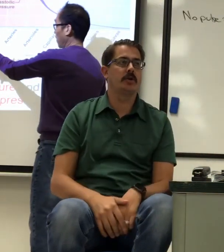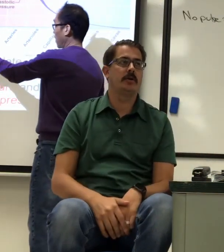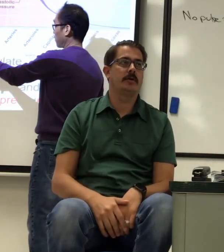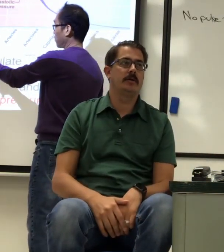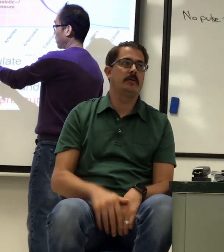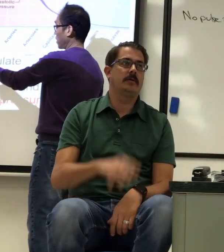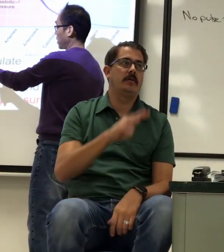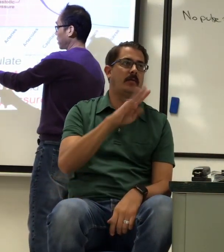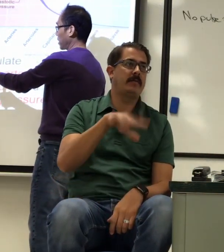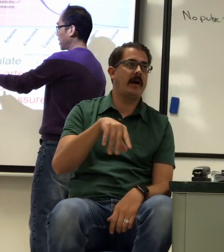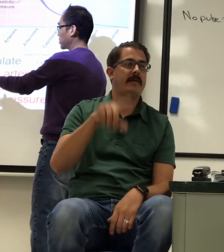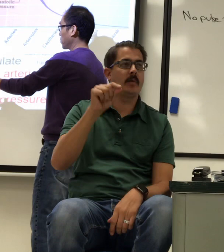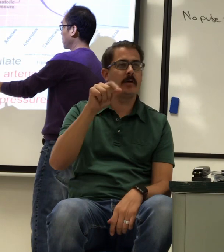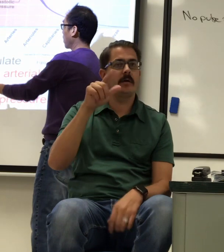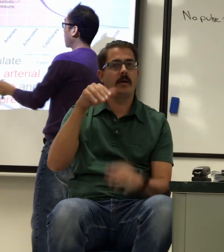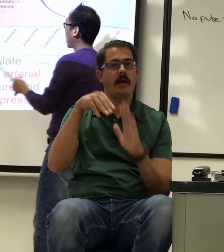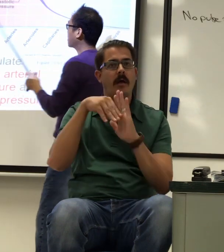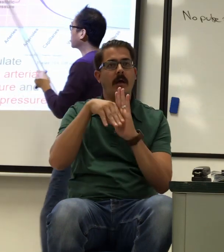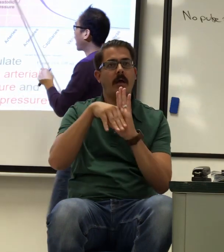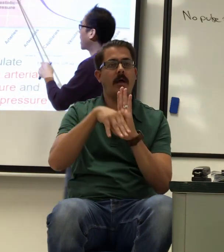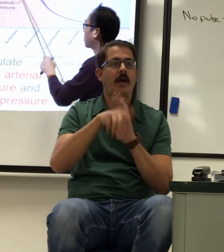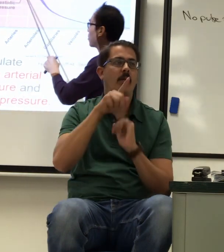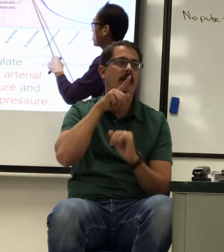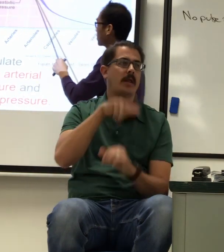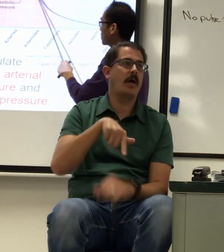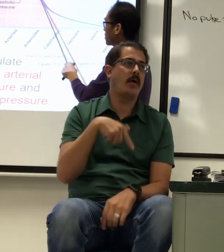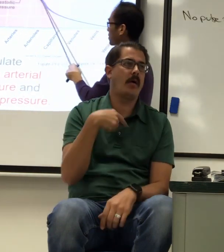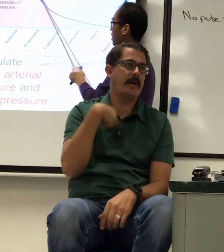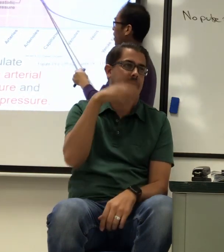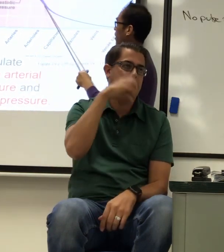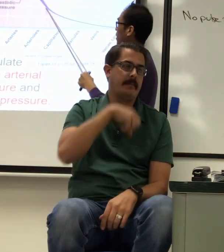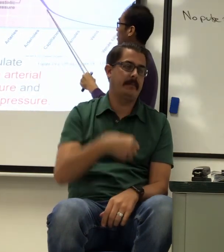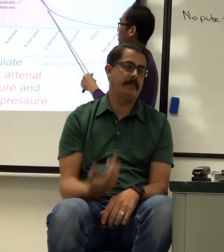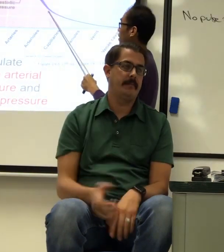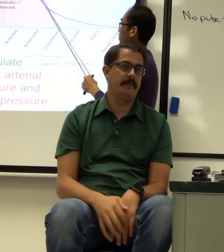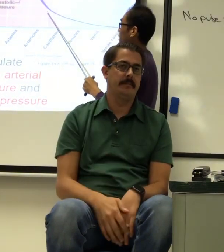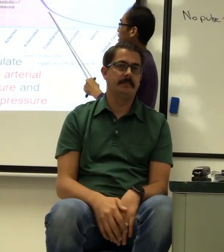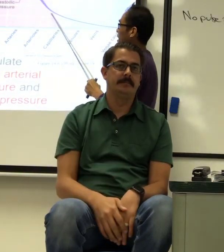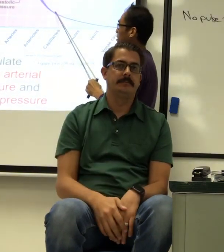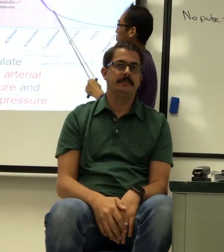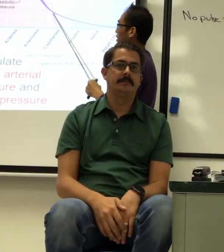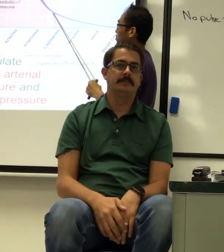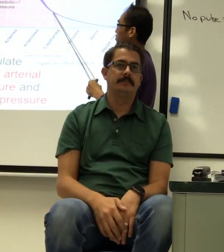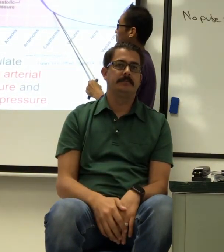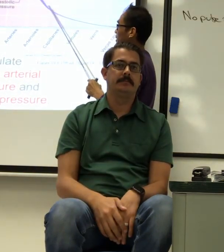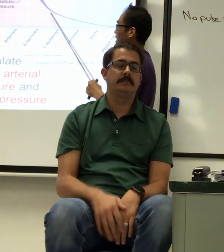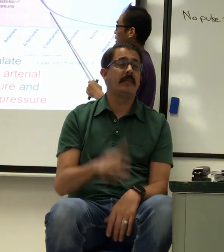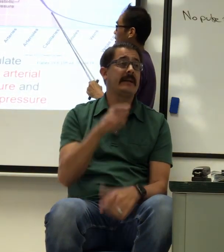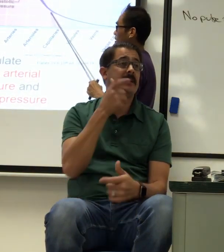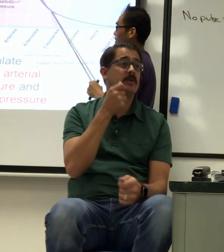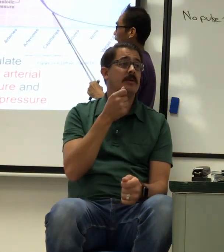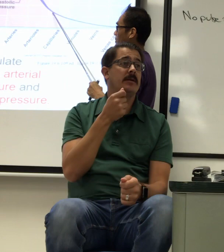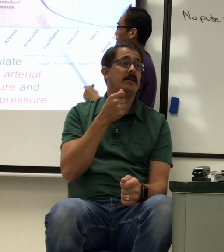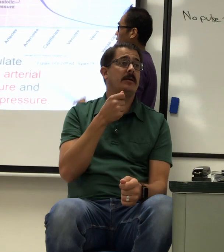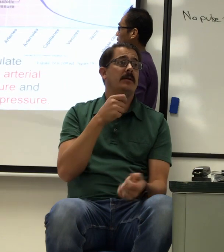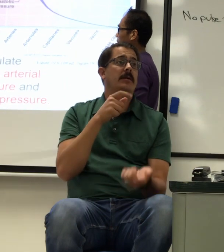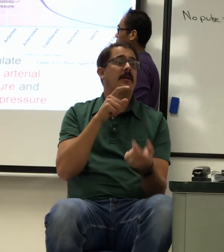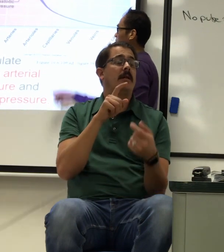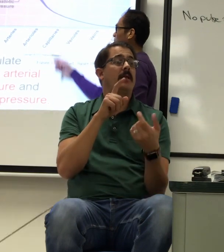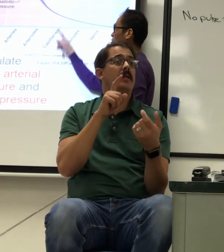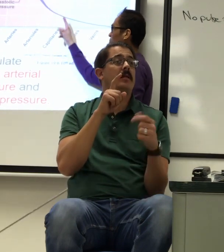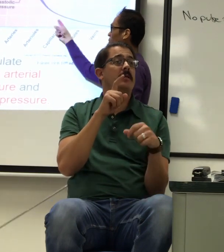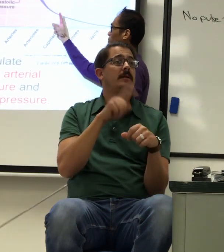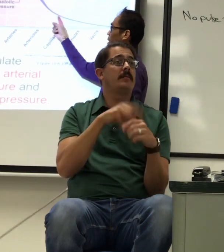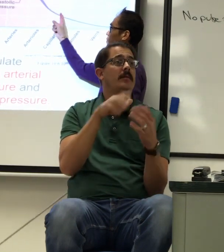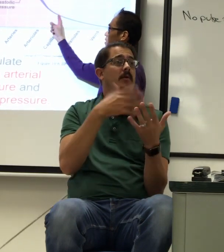know, 45, 20, it gets really low. I mean, I just eyeballed it. Okay. But that's pretty interesting. By the time you get to the capillaries,